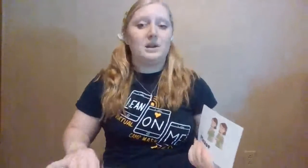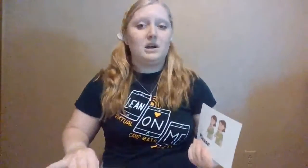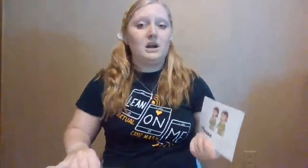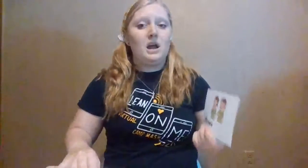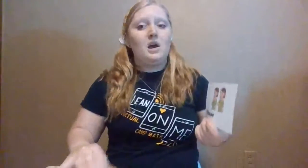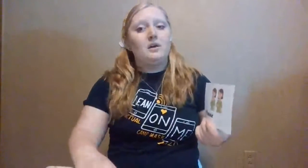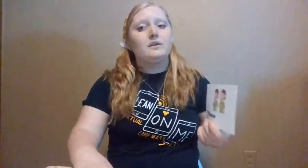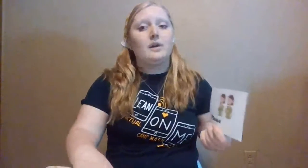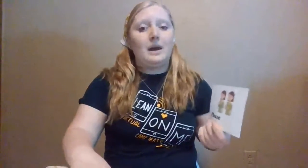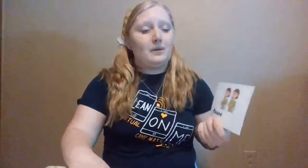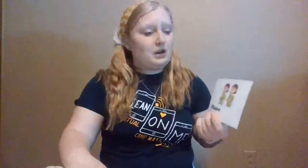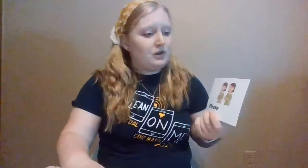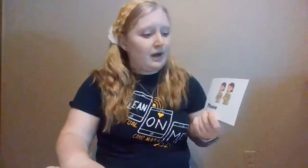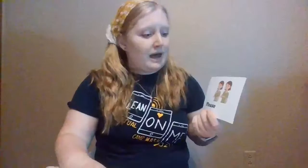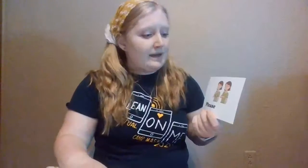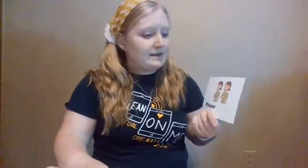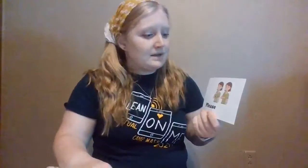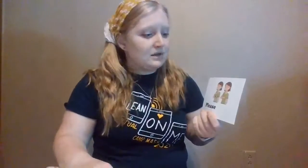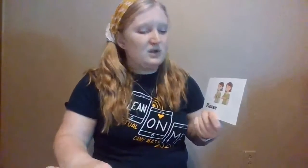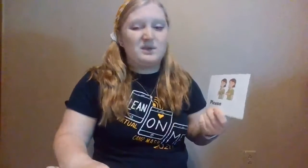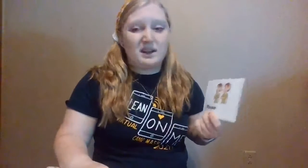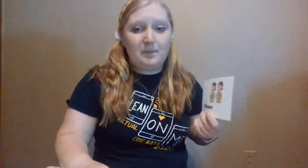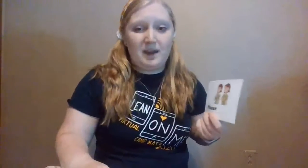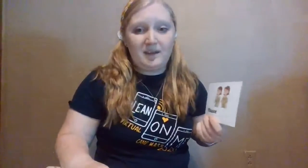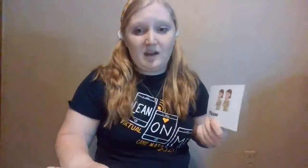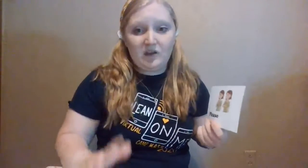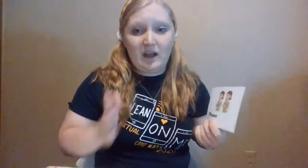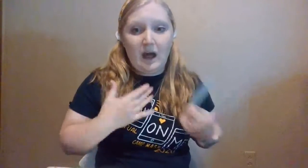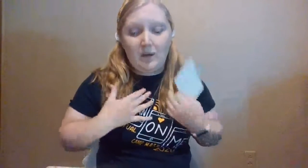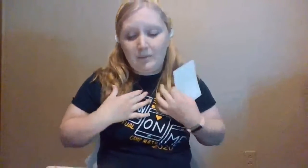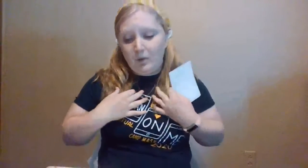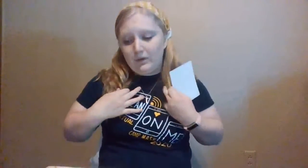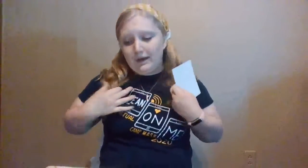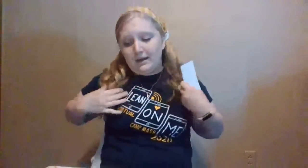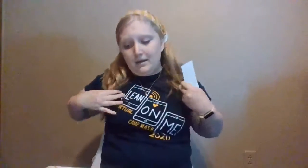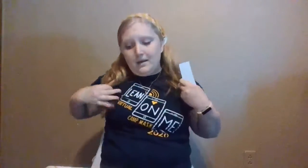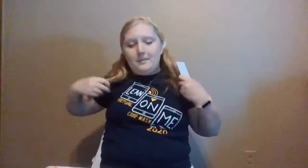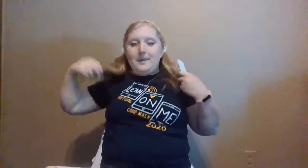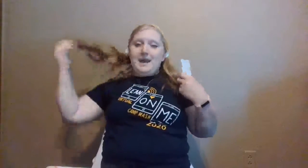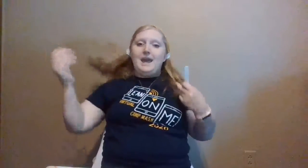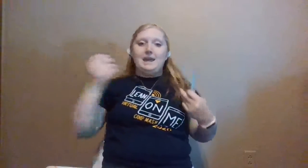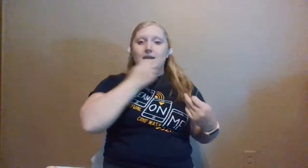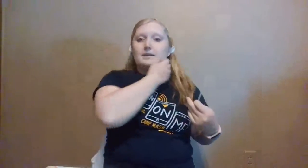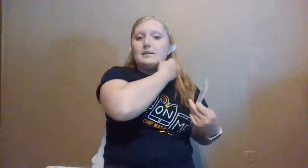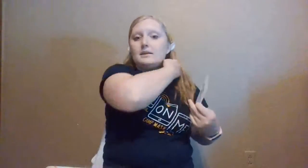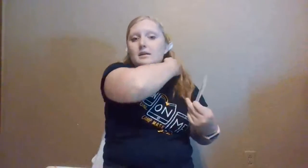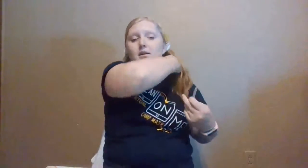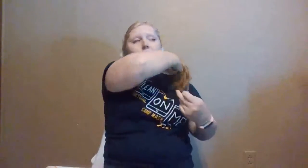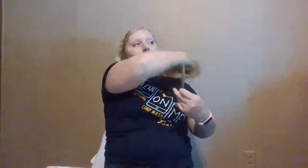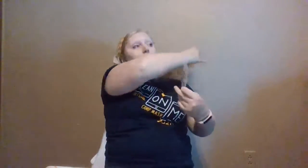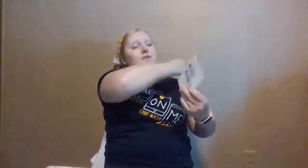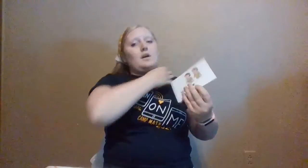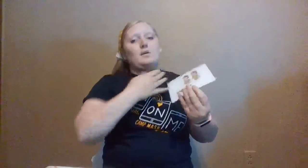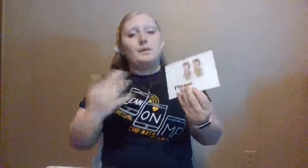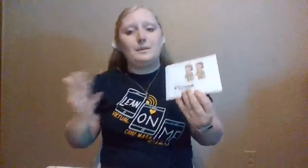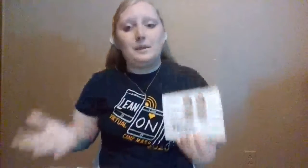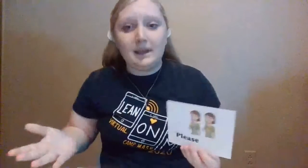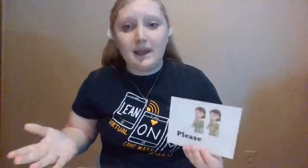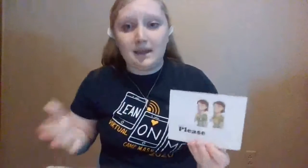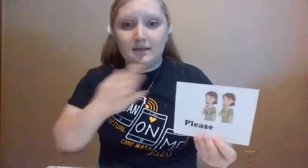similar. So I want you guys to really pay attention to how I'm holding my hand. So for please,